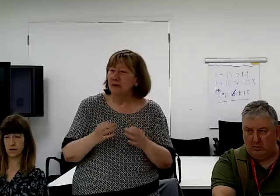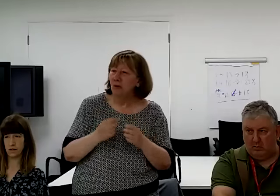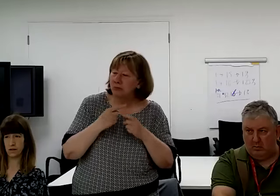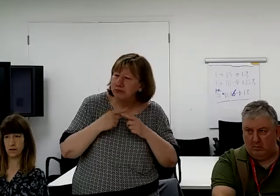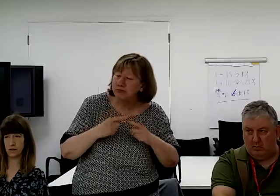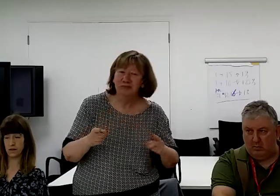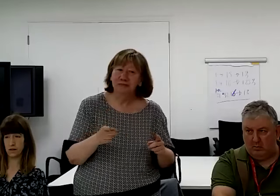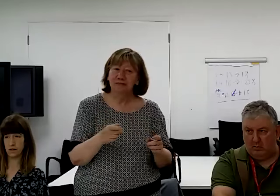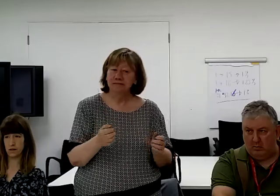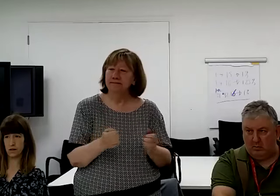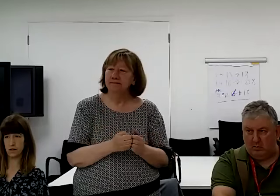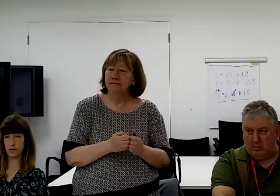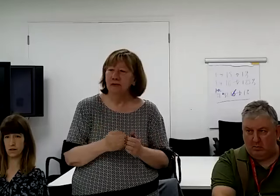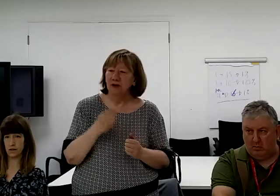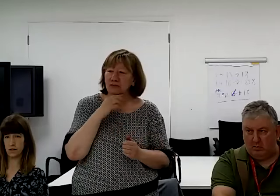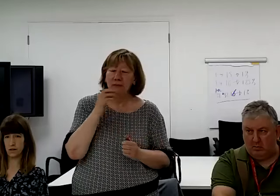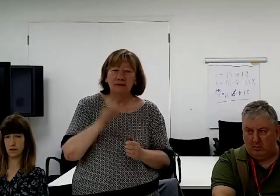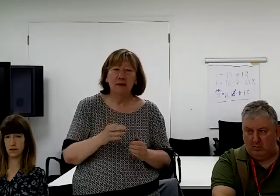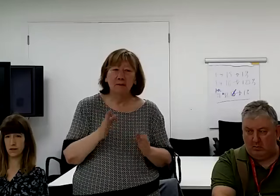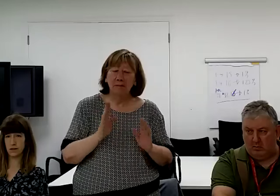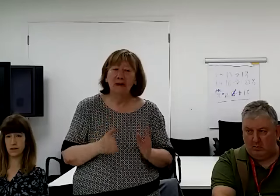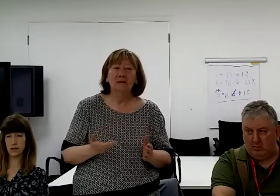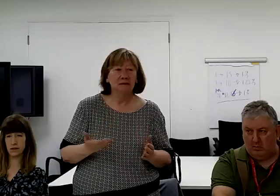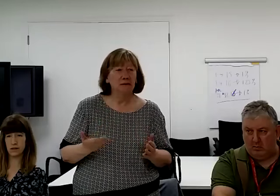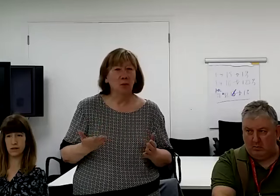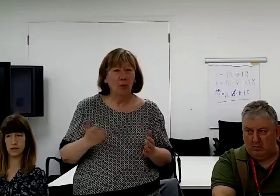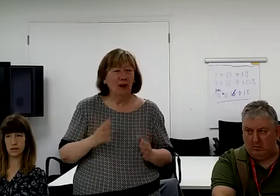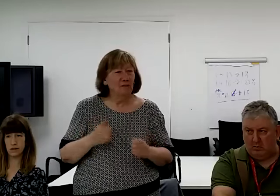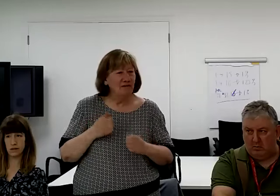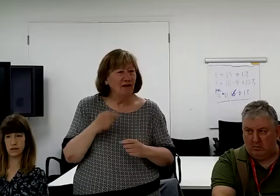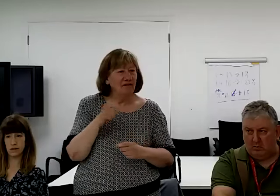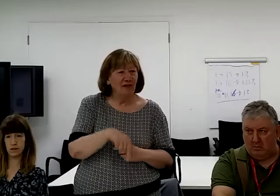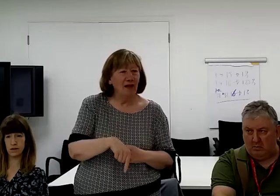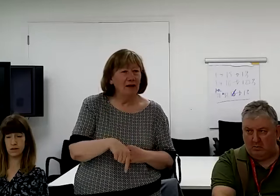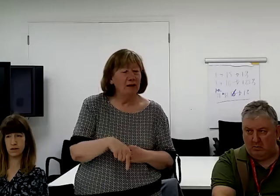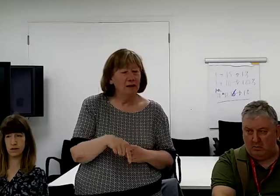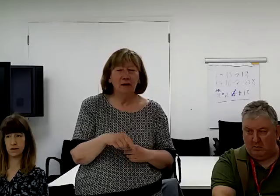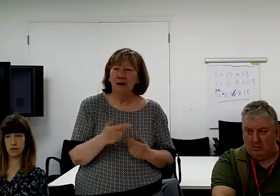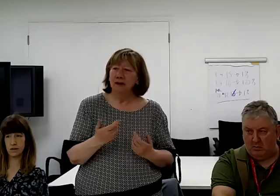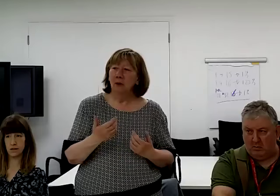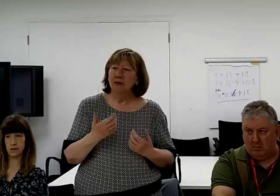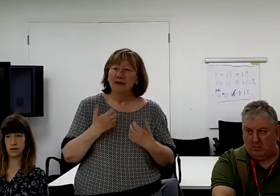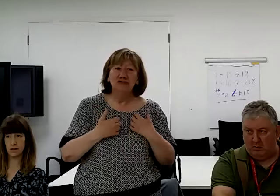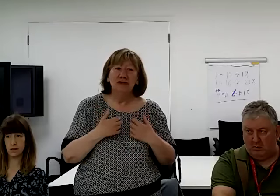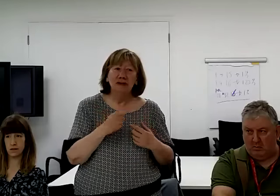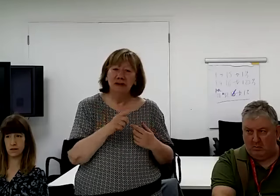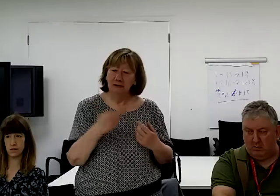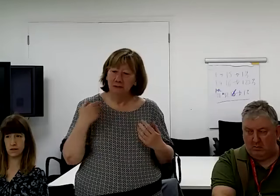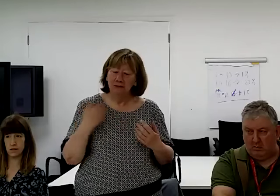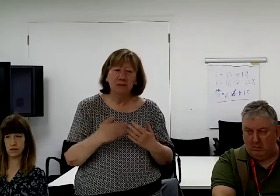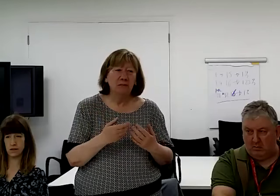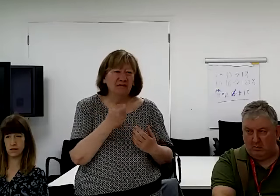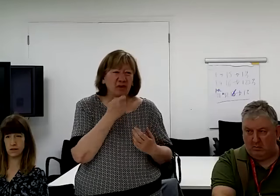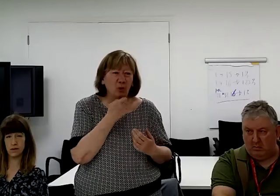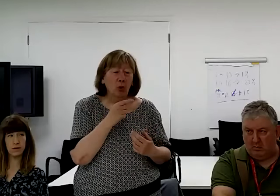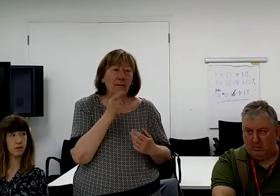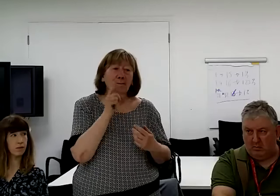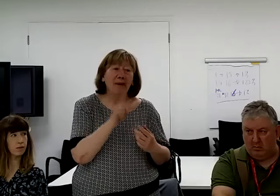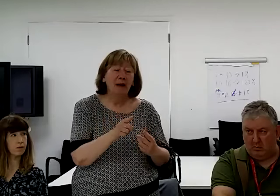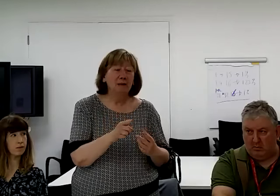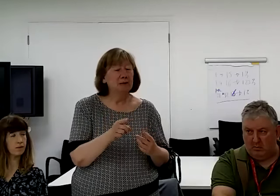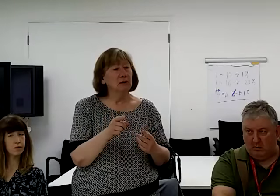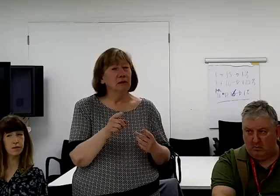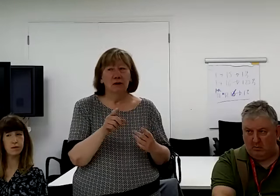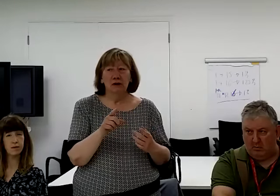and MPs not being able to access political information. So we have to fight for that. And it's